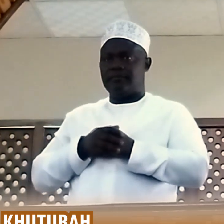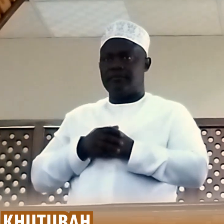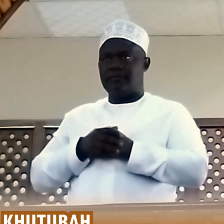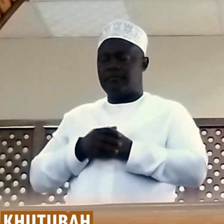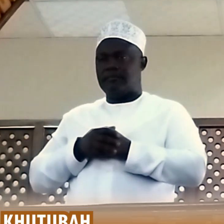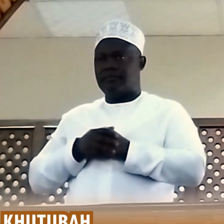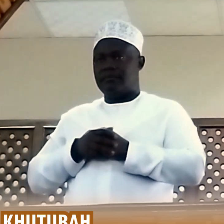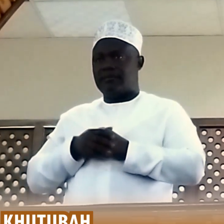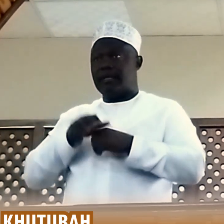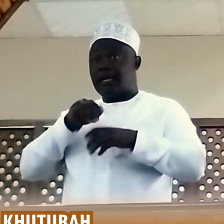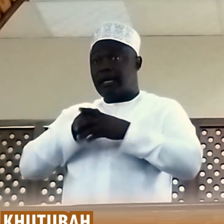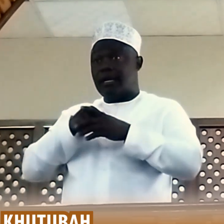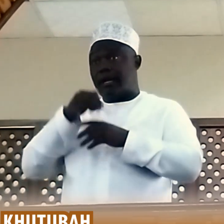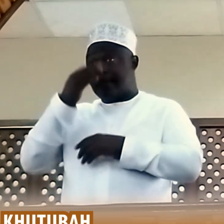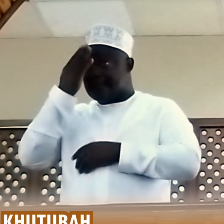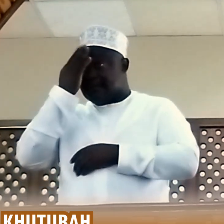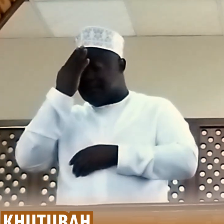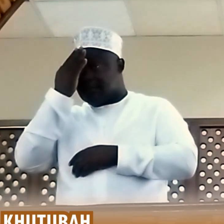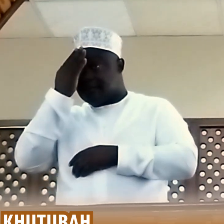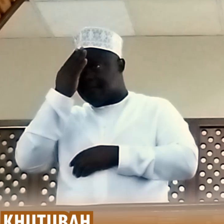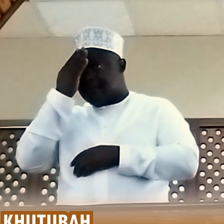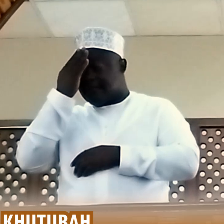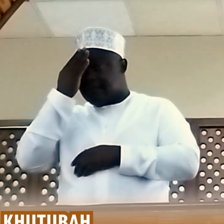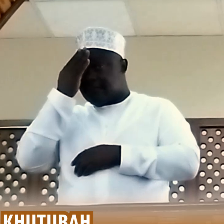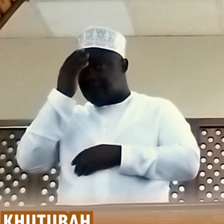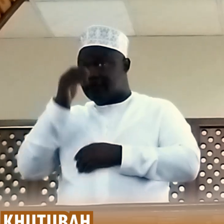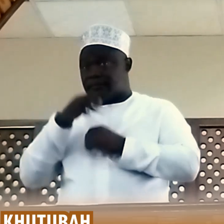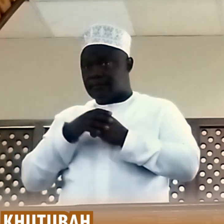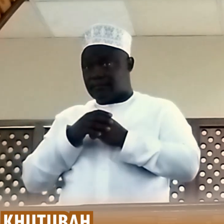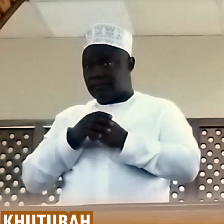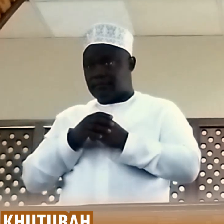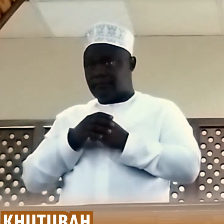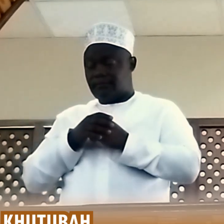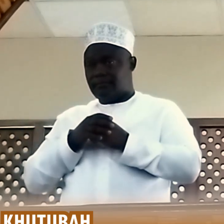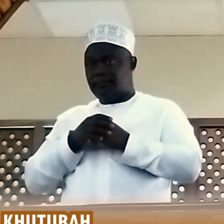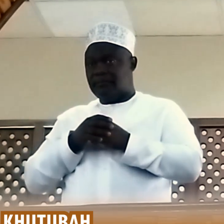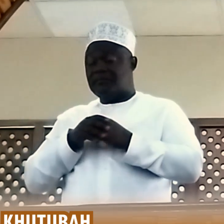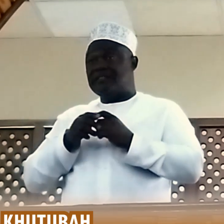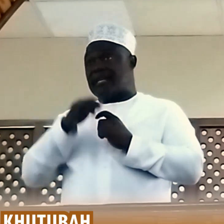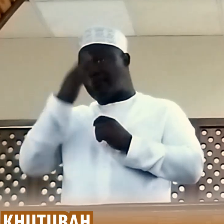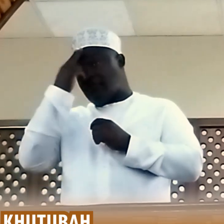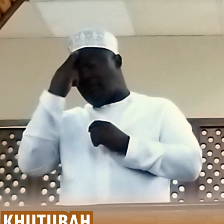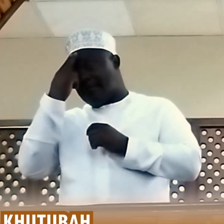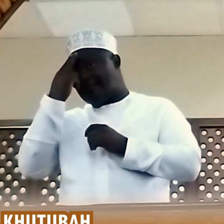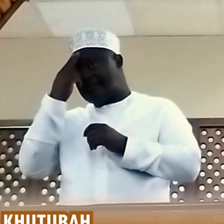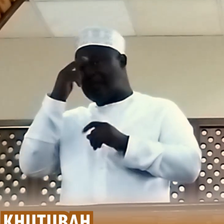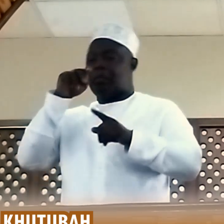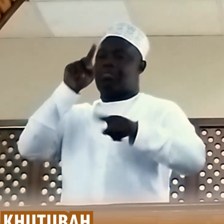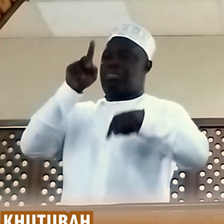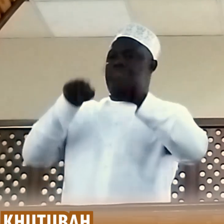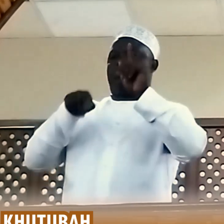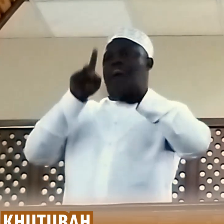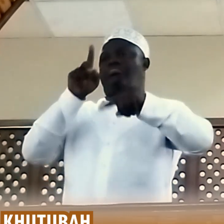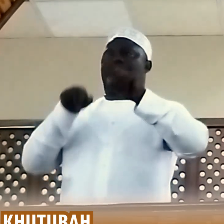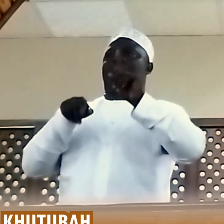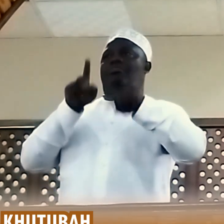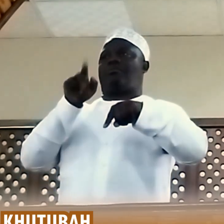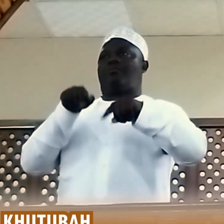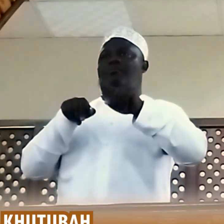wama wakaa fi ummati illa wahalla fiha alghish,